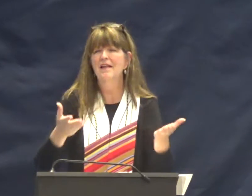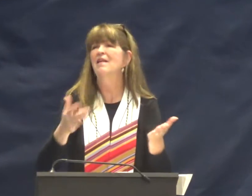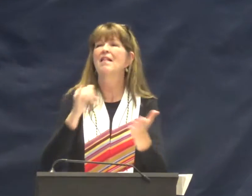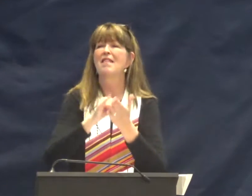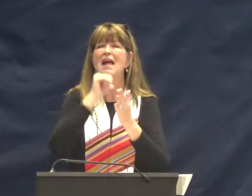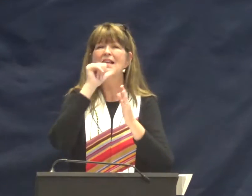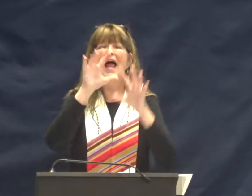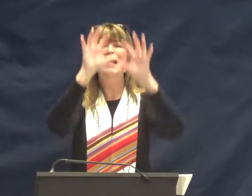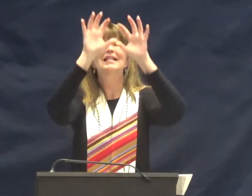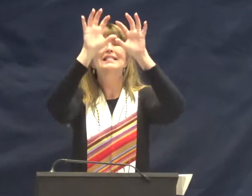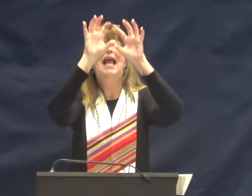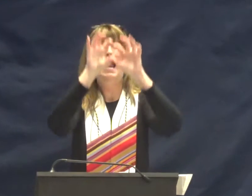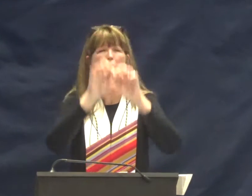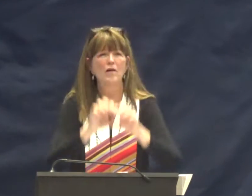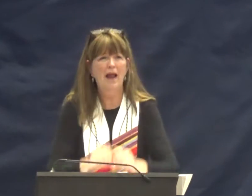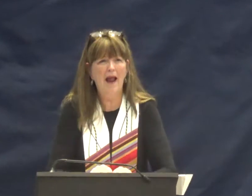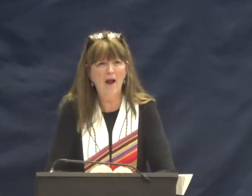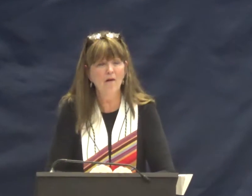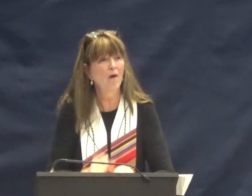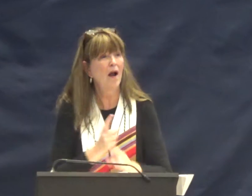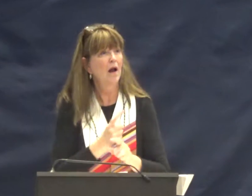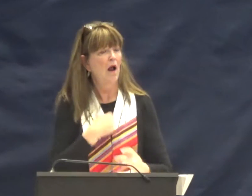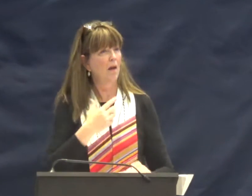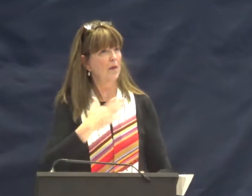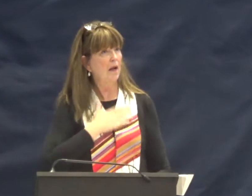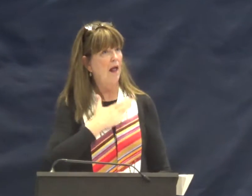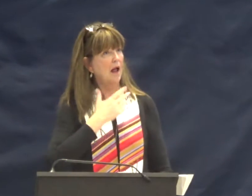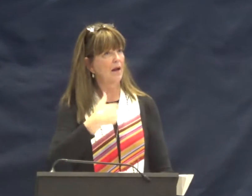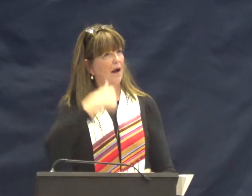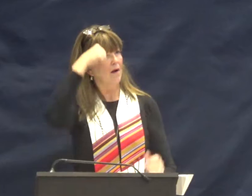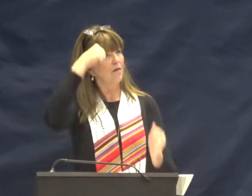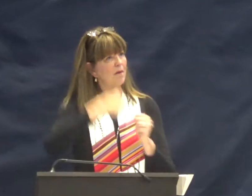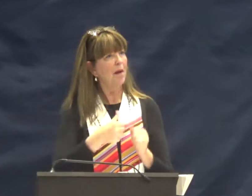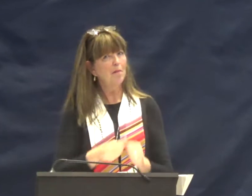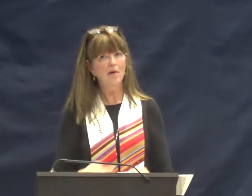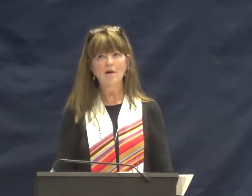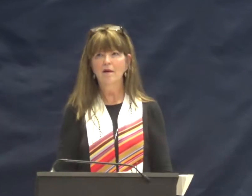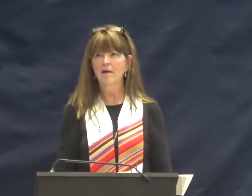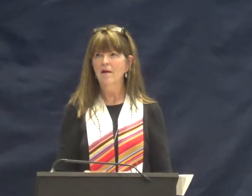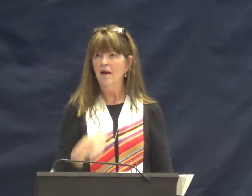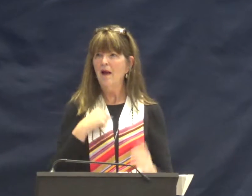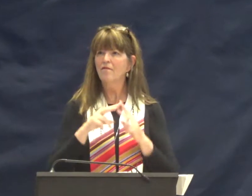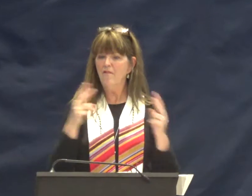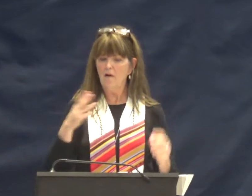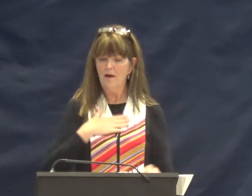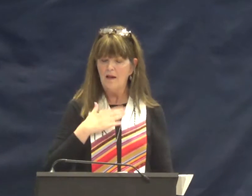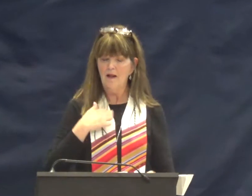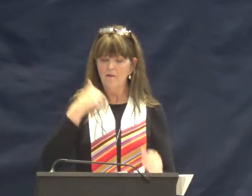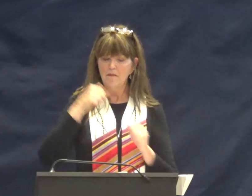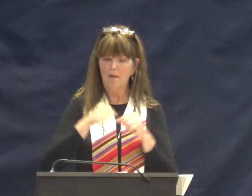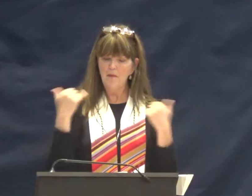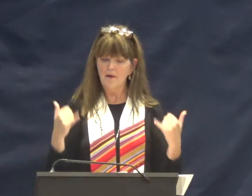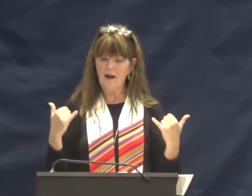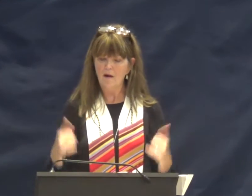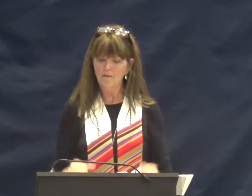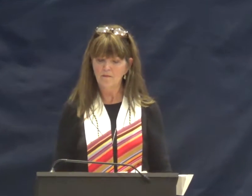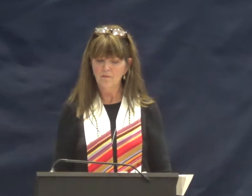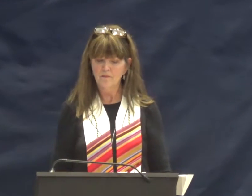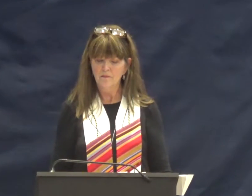And you know, there are ways to talk about how not to tear people or things down. And so I'm